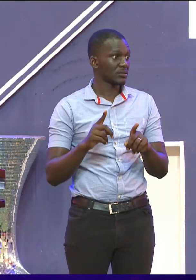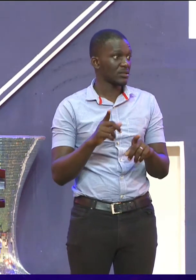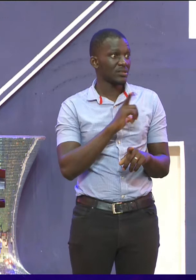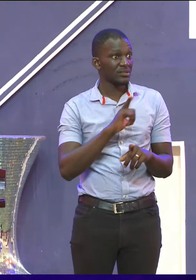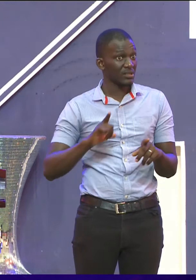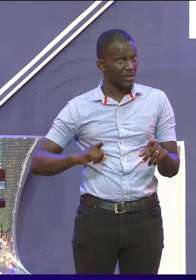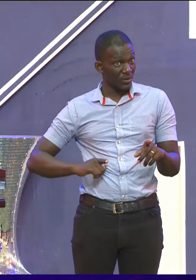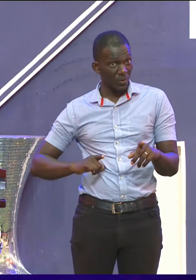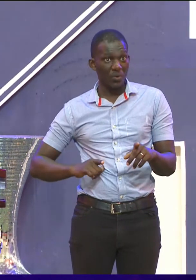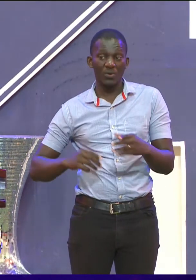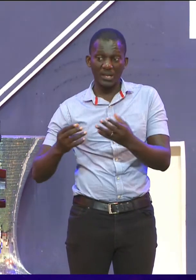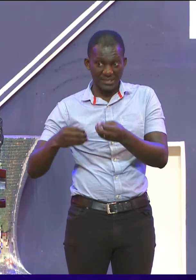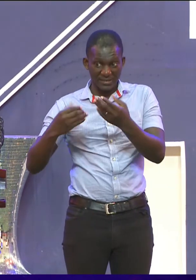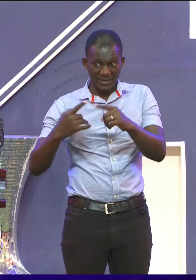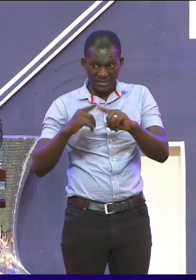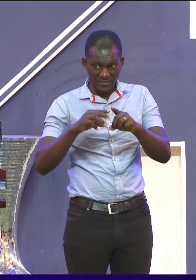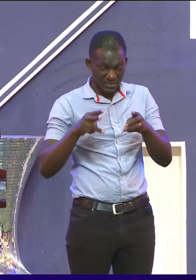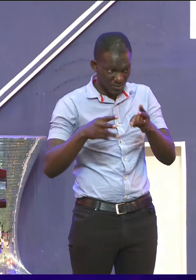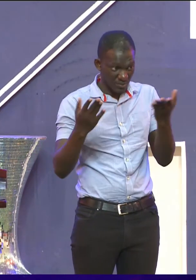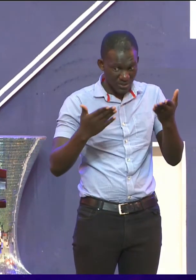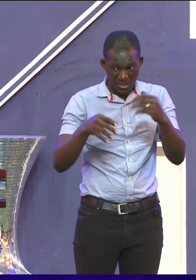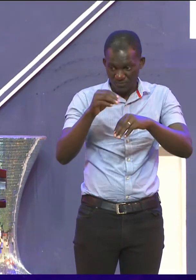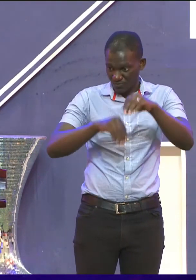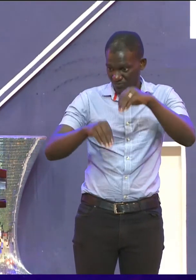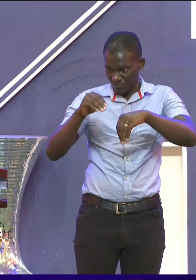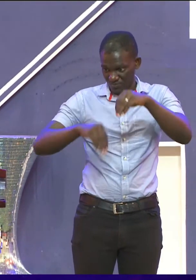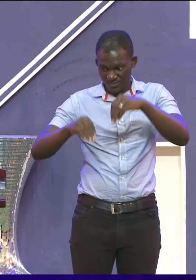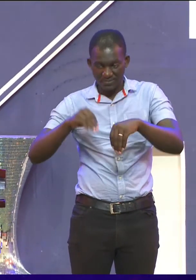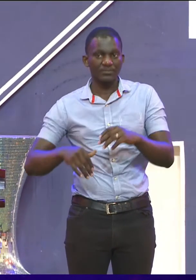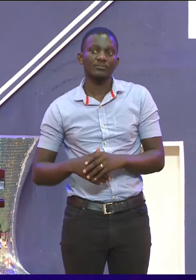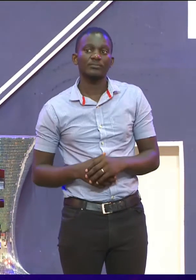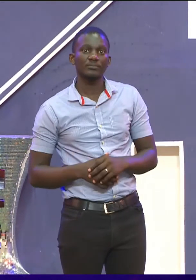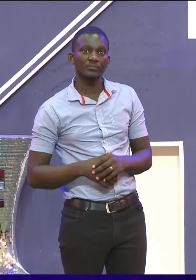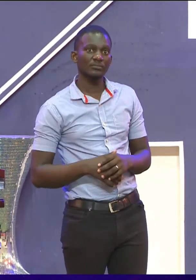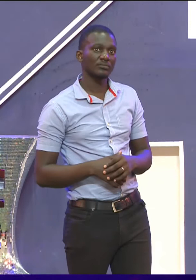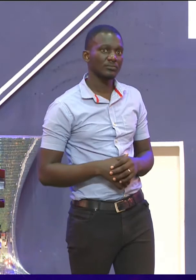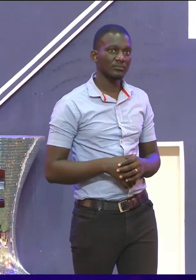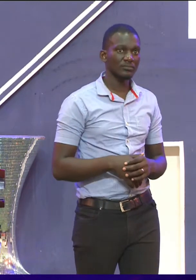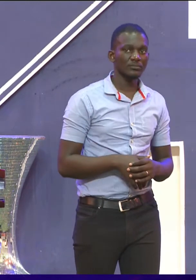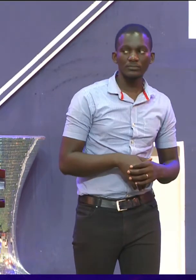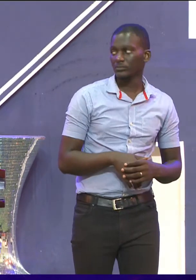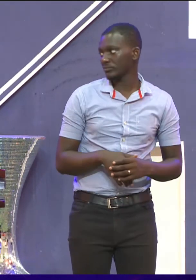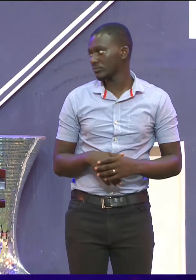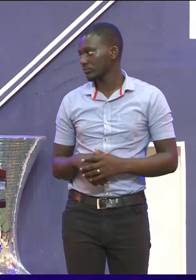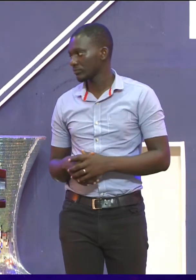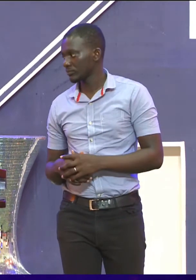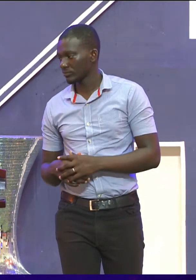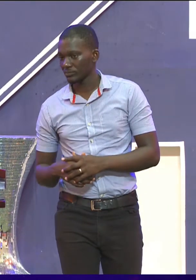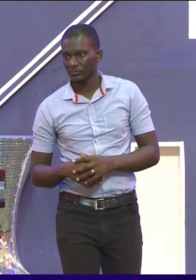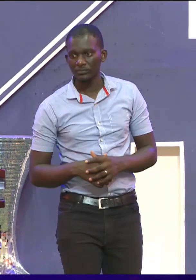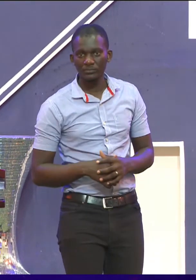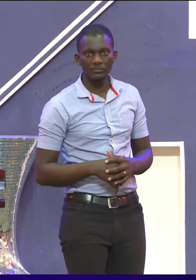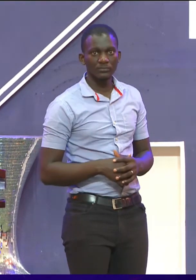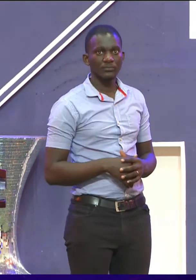Maybe you just refuse. But the Lord has given us many opportunities through which we can give our